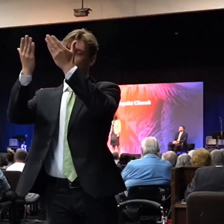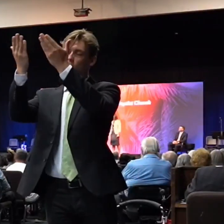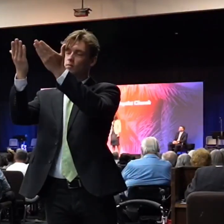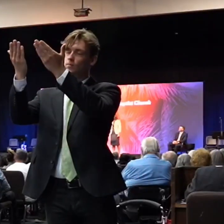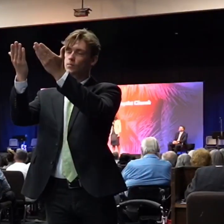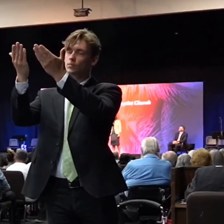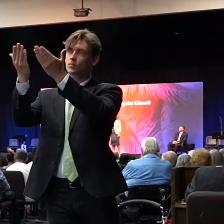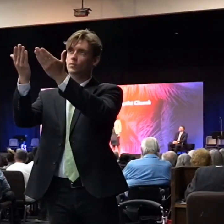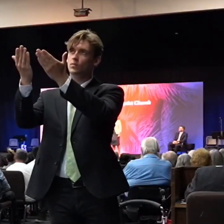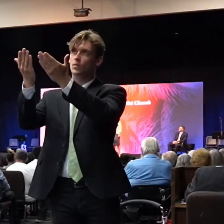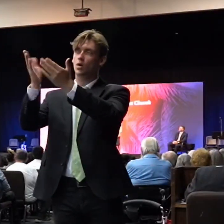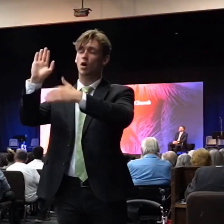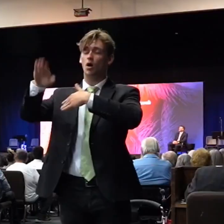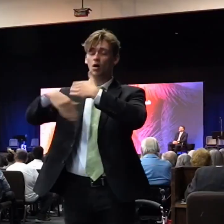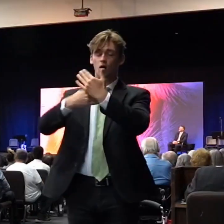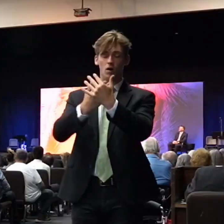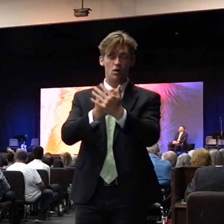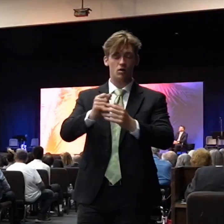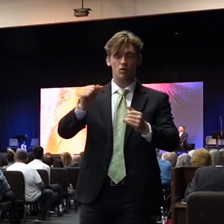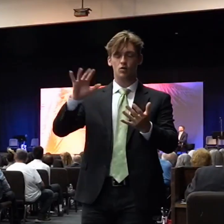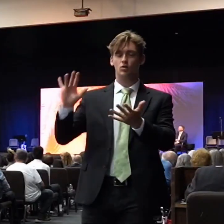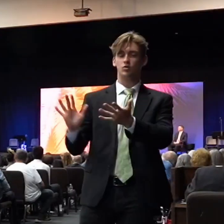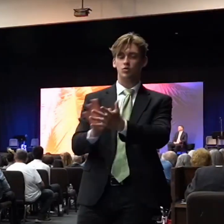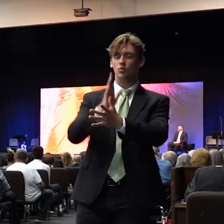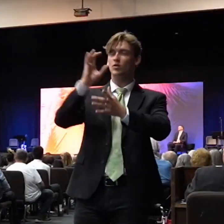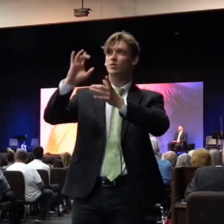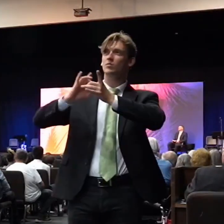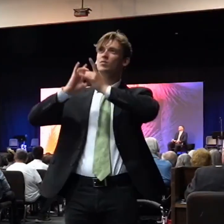deserve the glory.